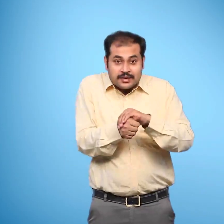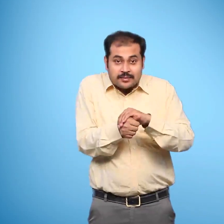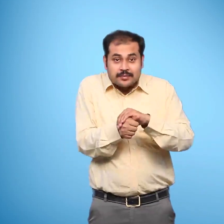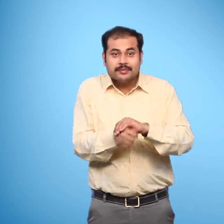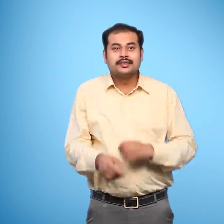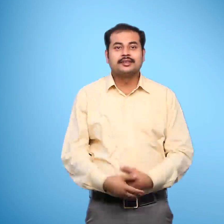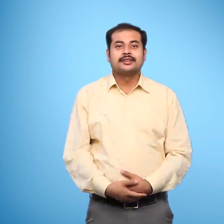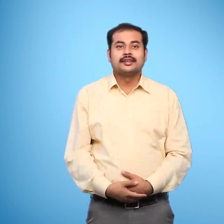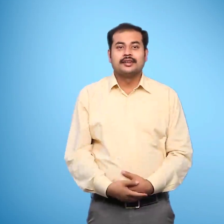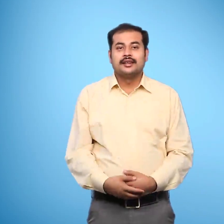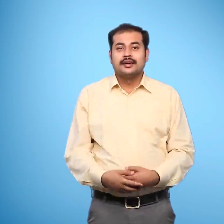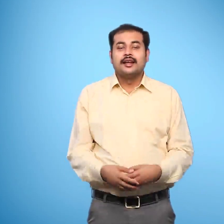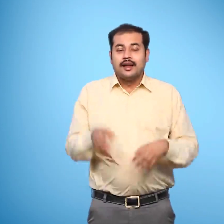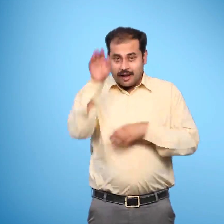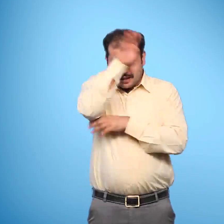tortoise, elephant,